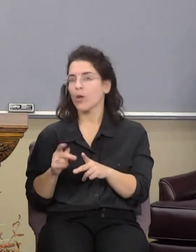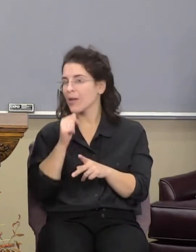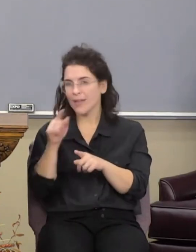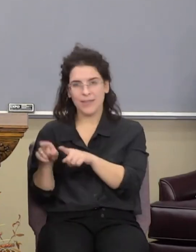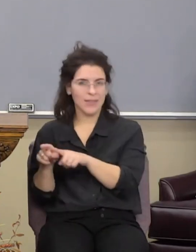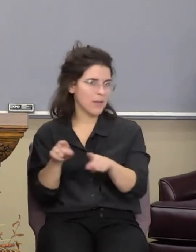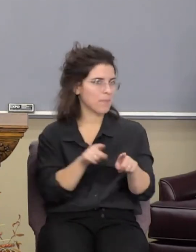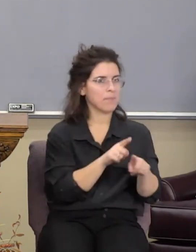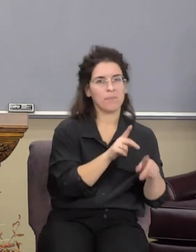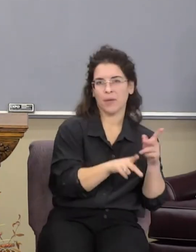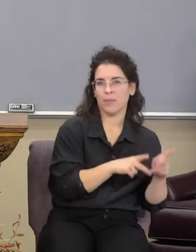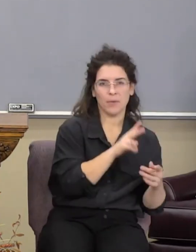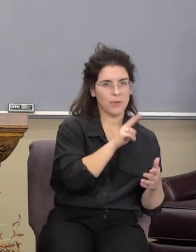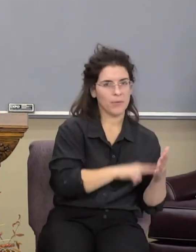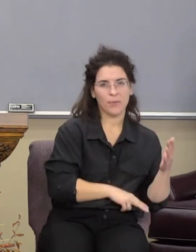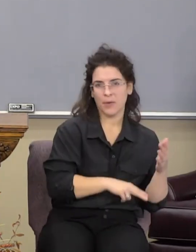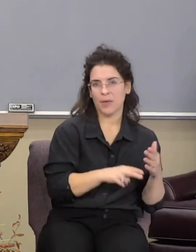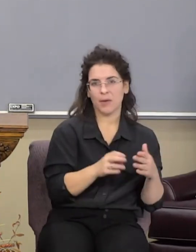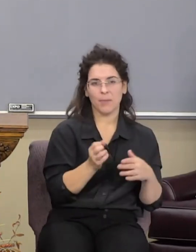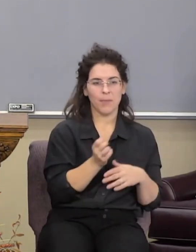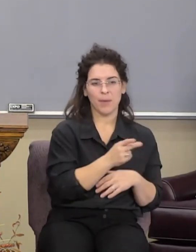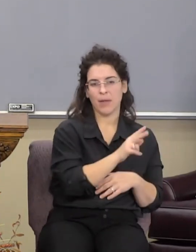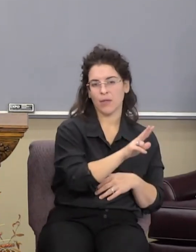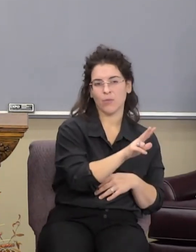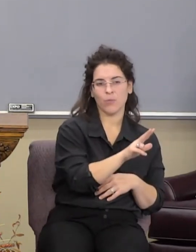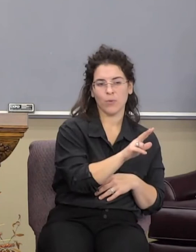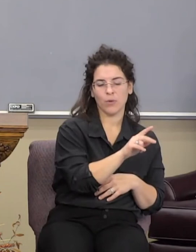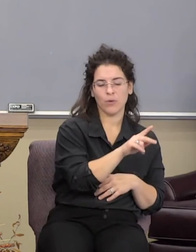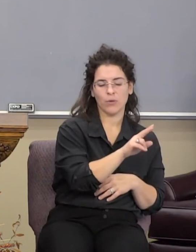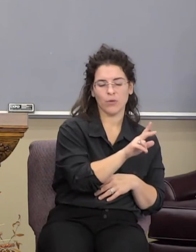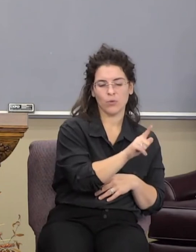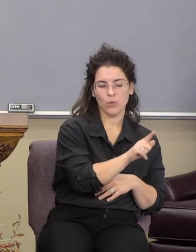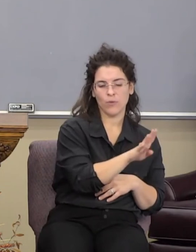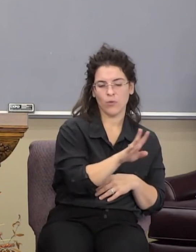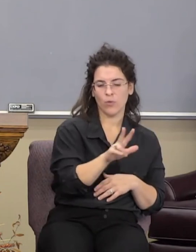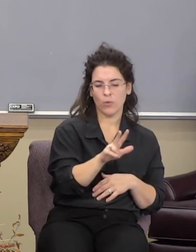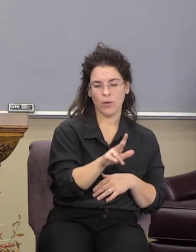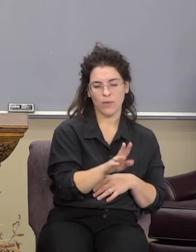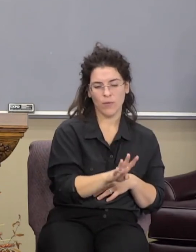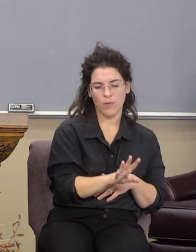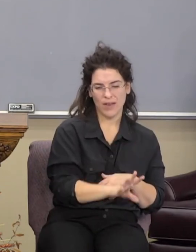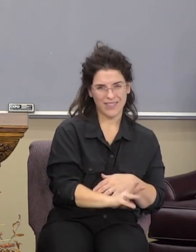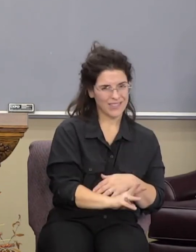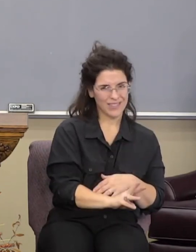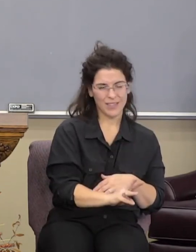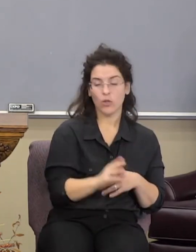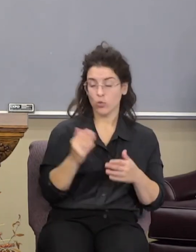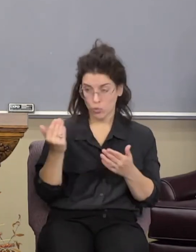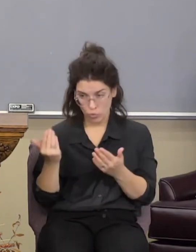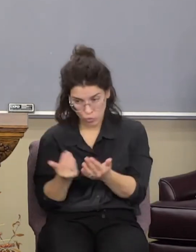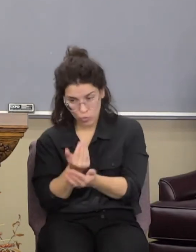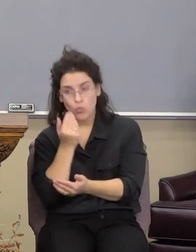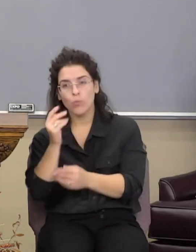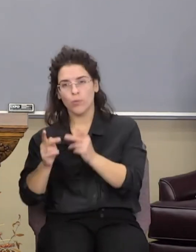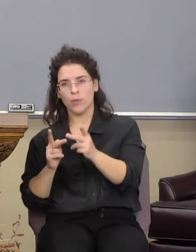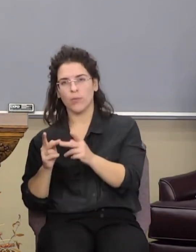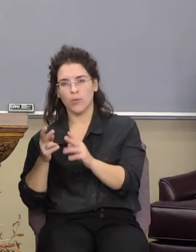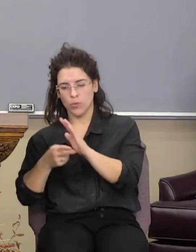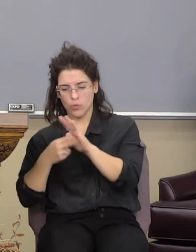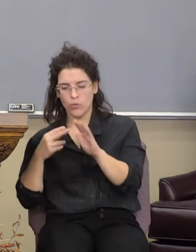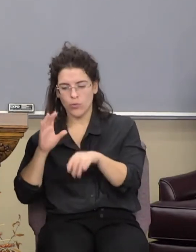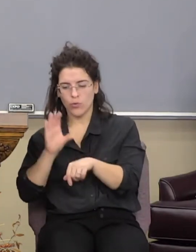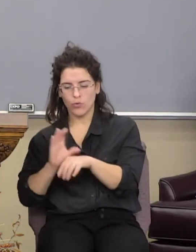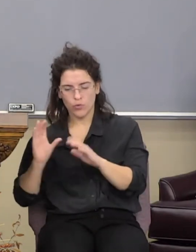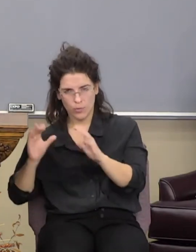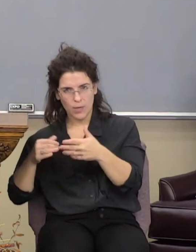same people that we read about verses 3 through verse 6 in Psalms 24. There's a new people. It's called the church, the